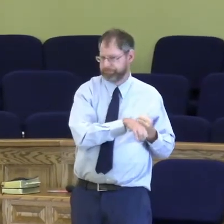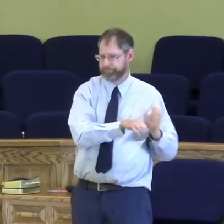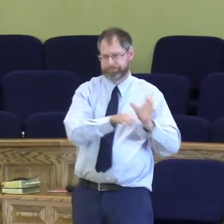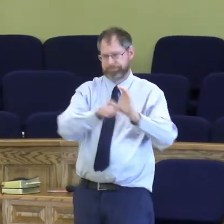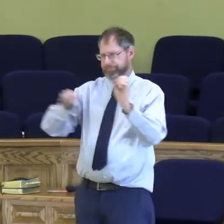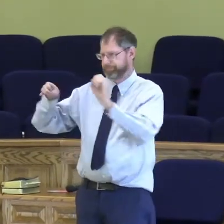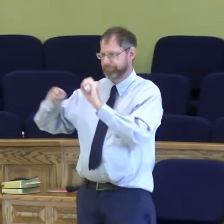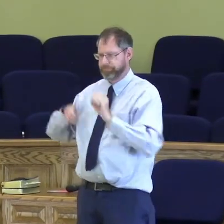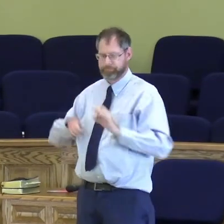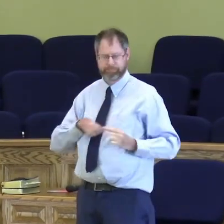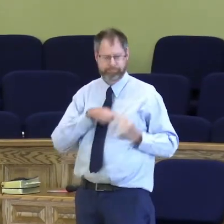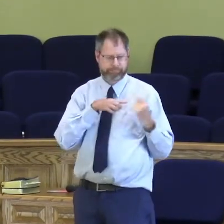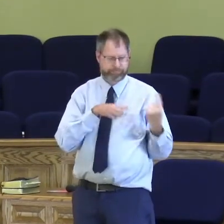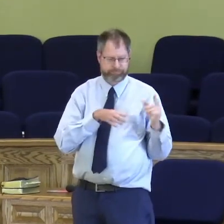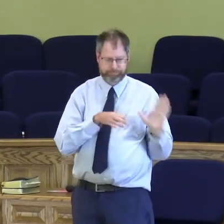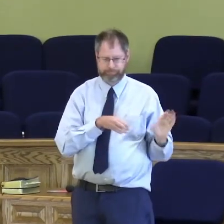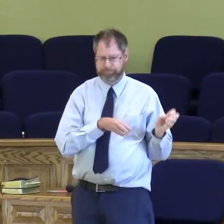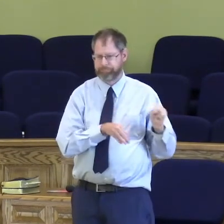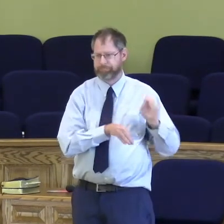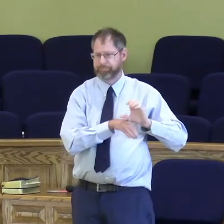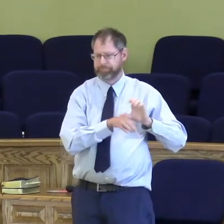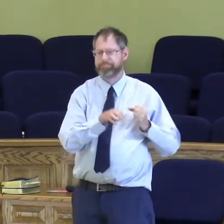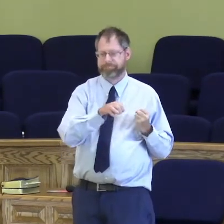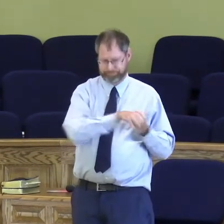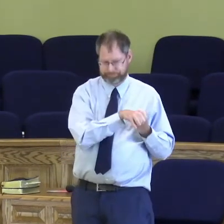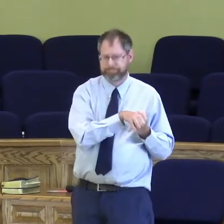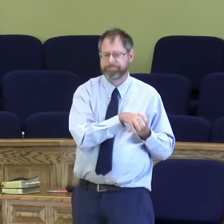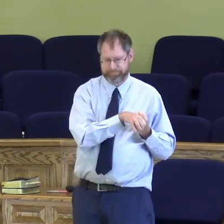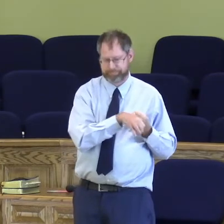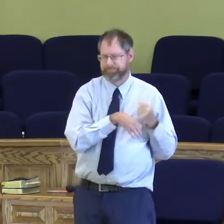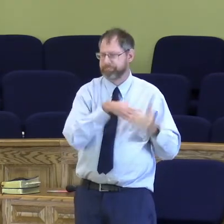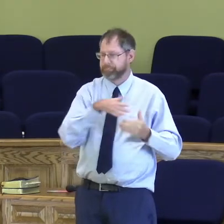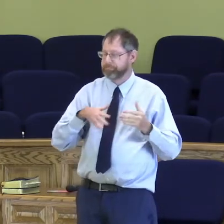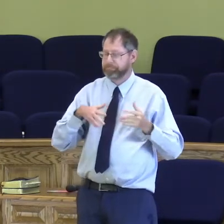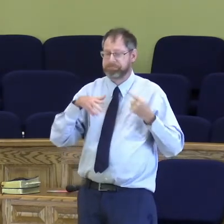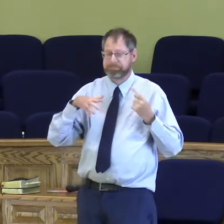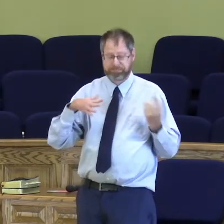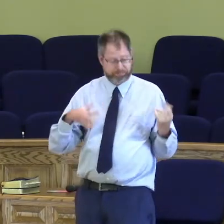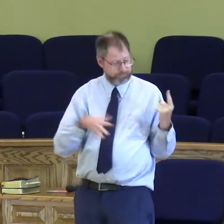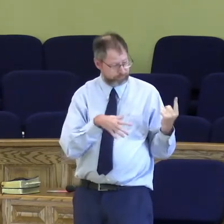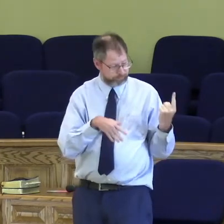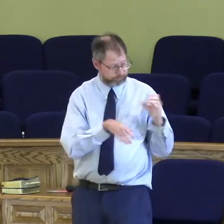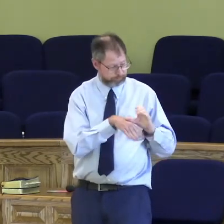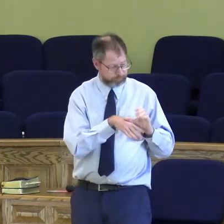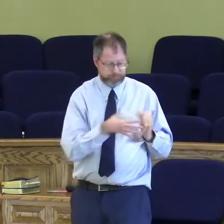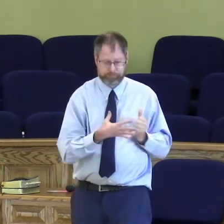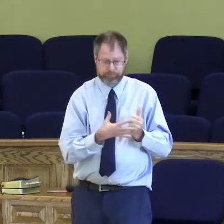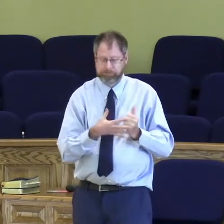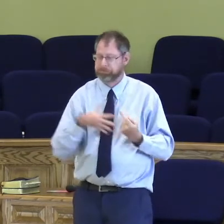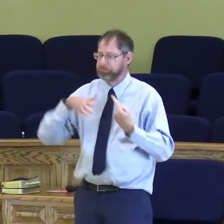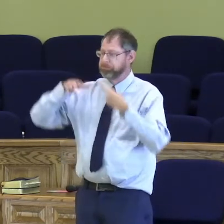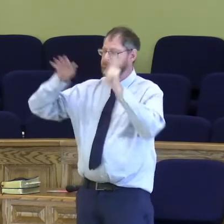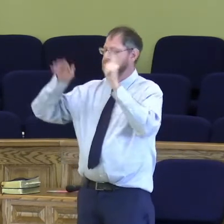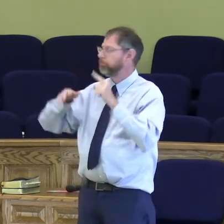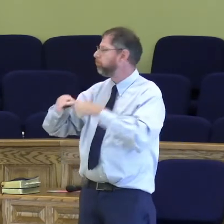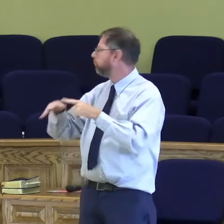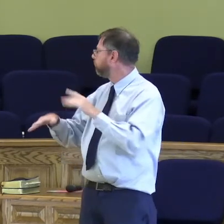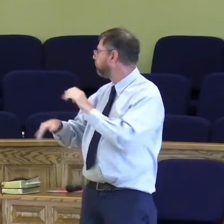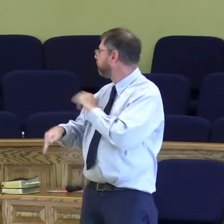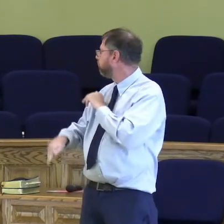You know, he didn't get a lot of support from churches, like a lot of missionaries do nowadays. His own home church was about the only church that supported him,